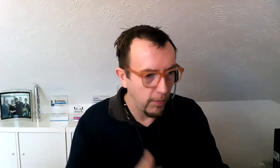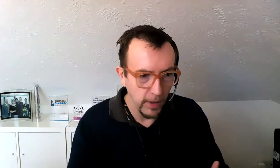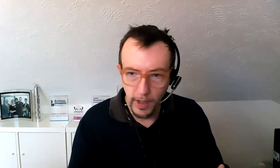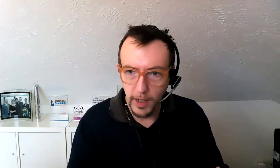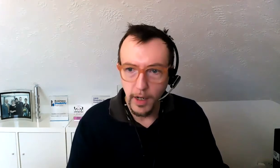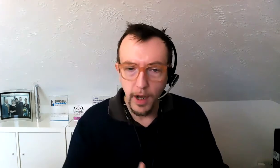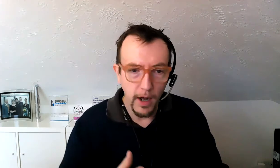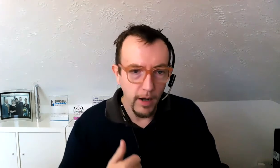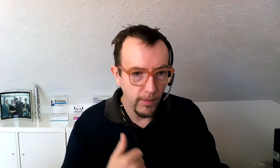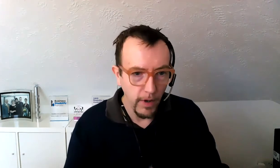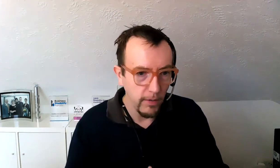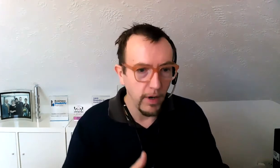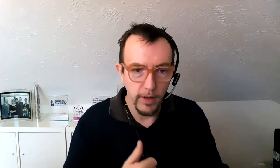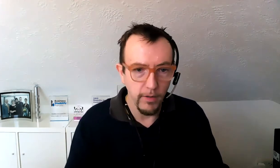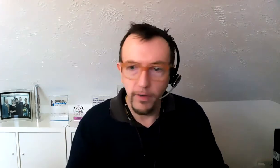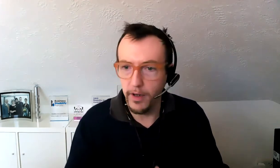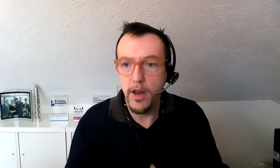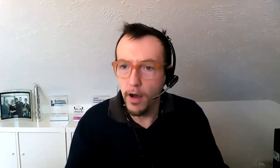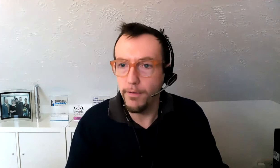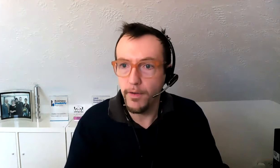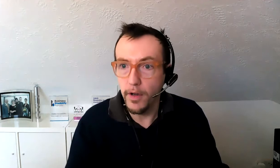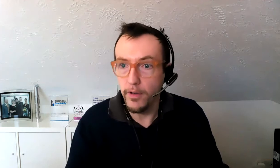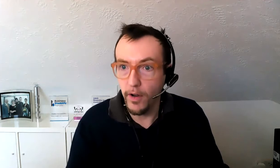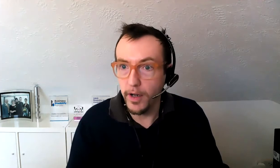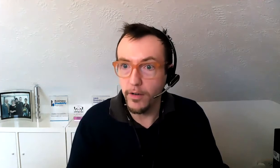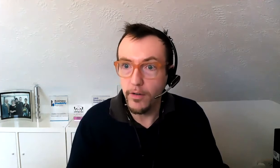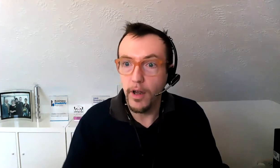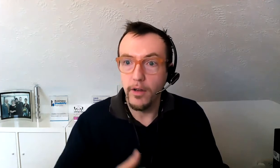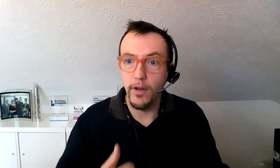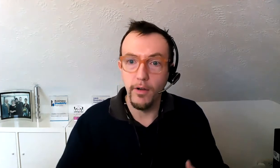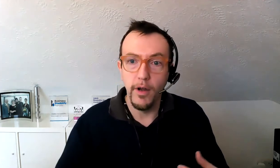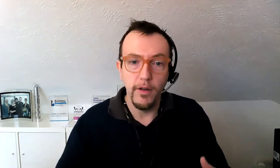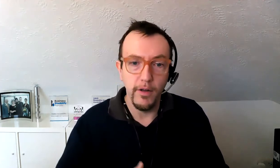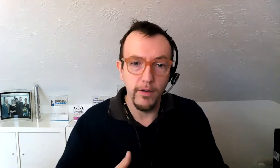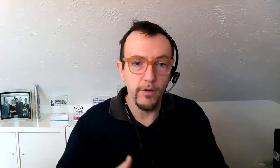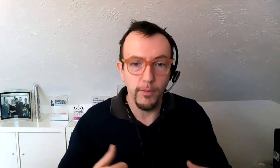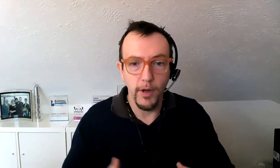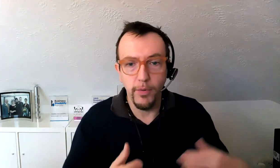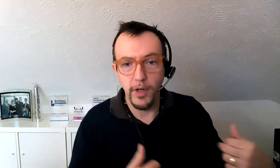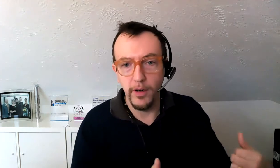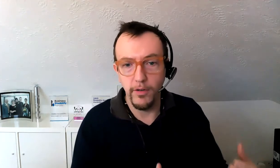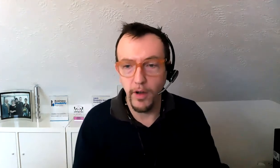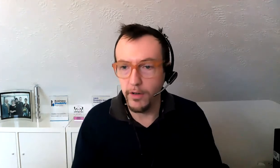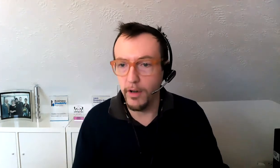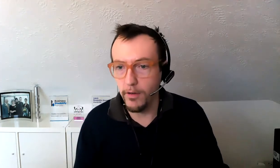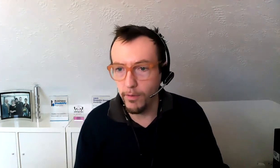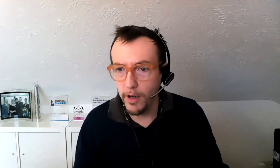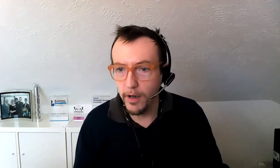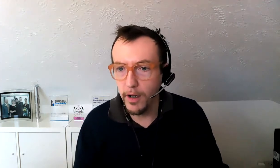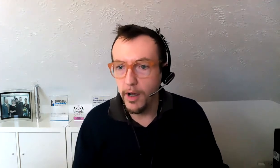commonly known and there aren't enough signers. So this is not about putting signers out of work,